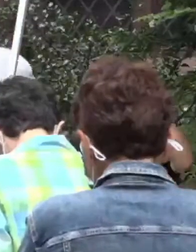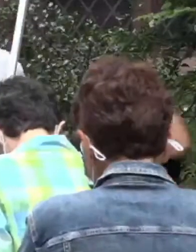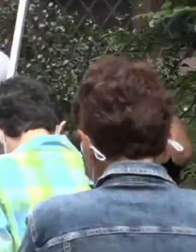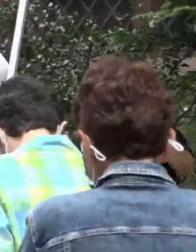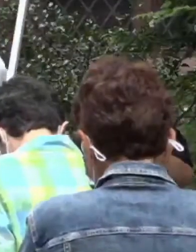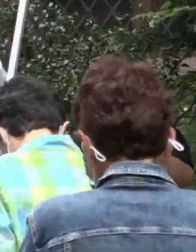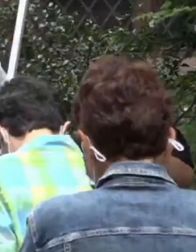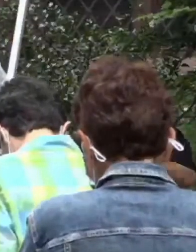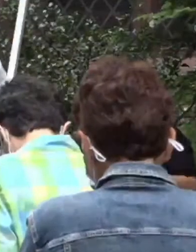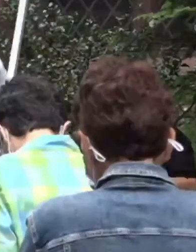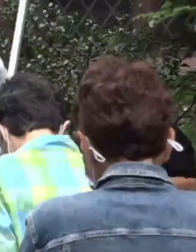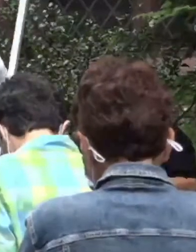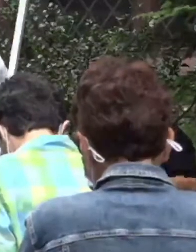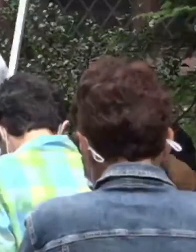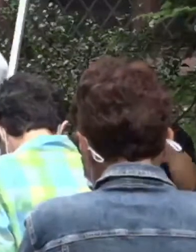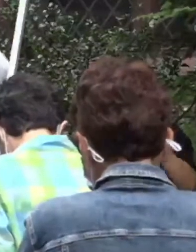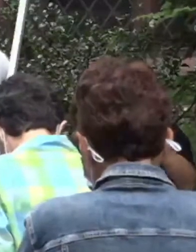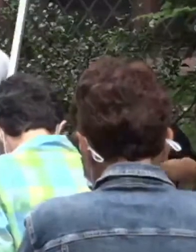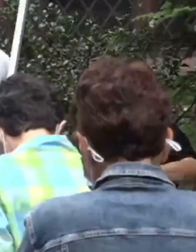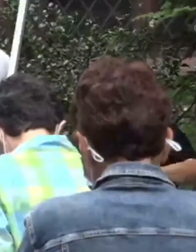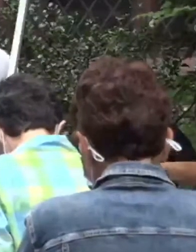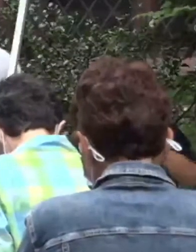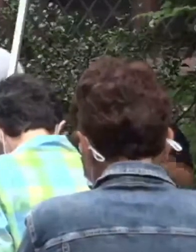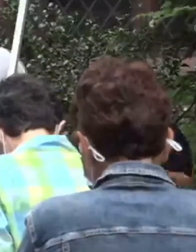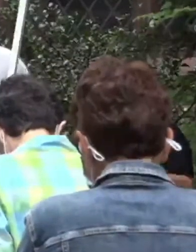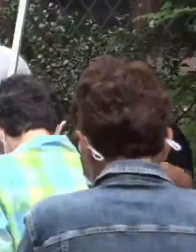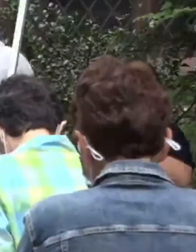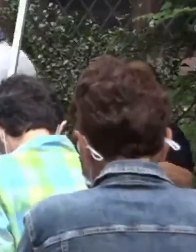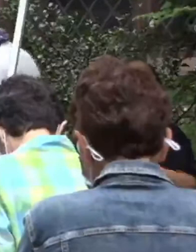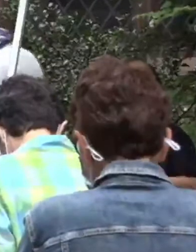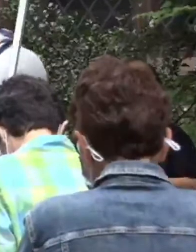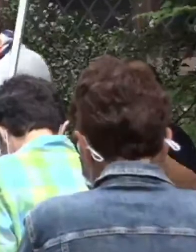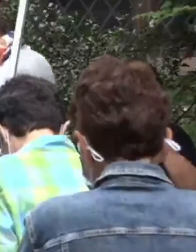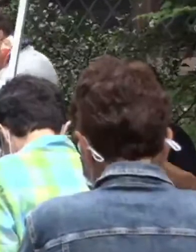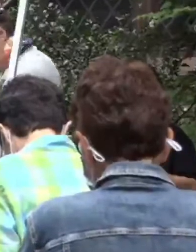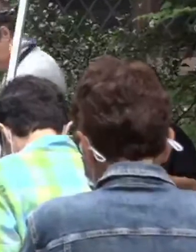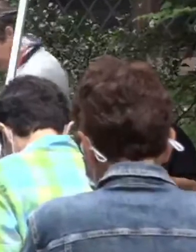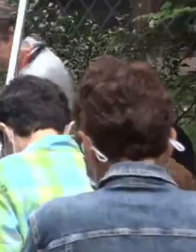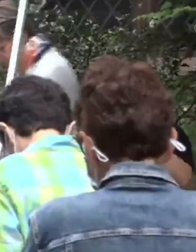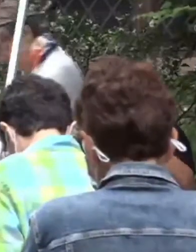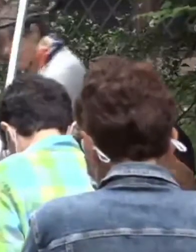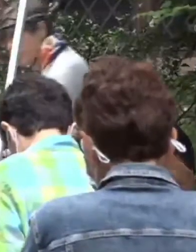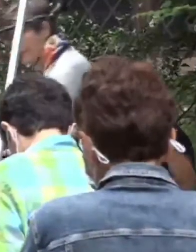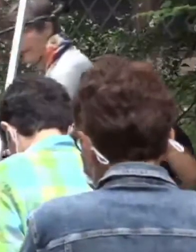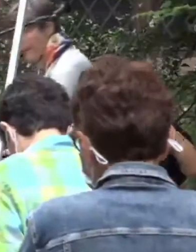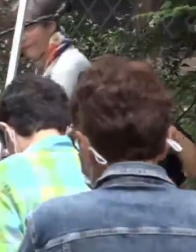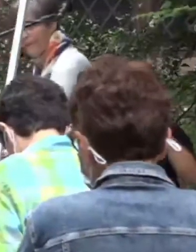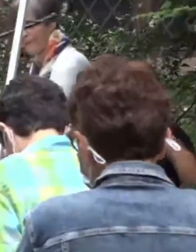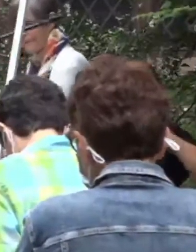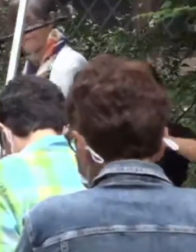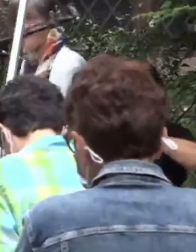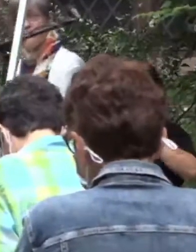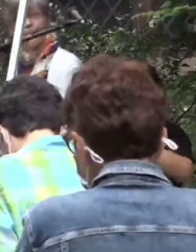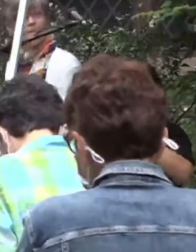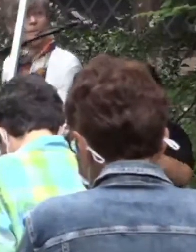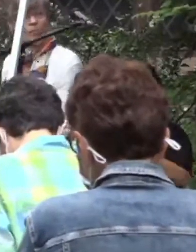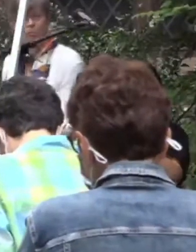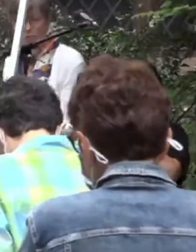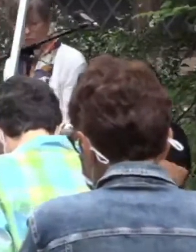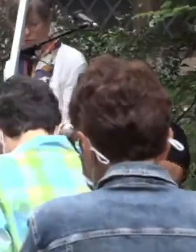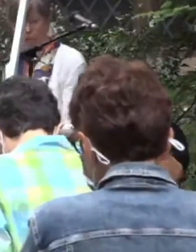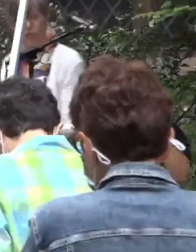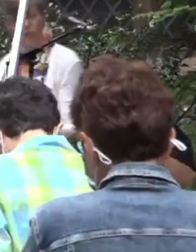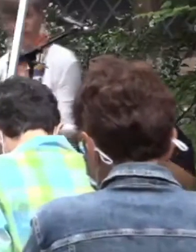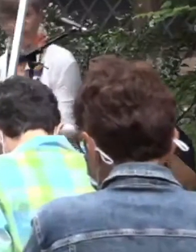reminder that this world is good and that when we work together, we can do